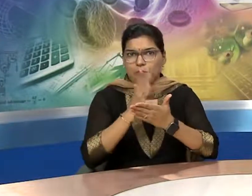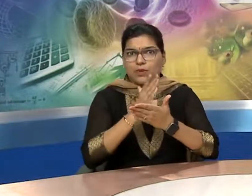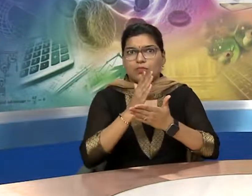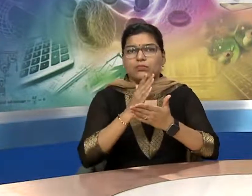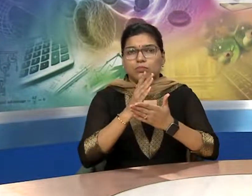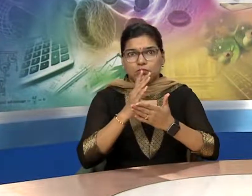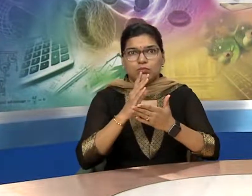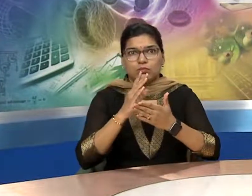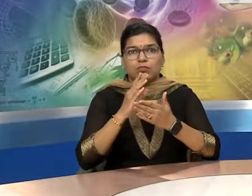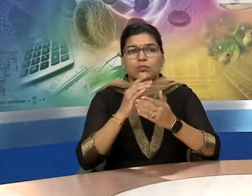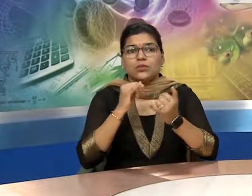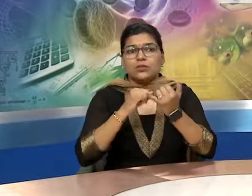Today